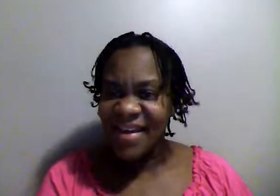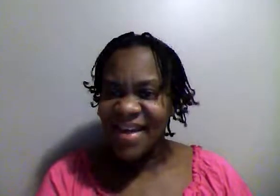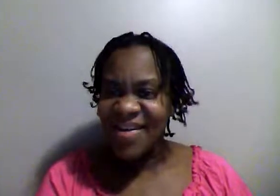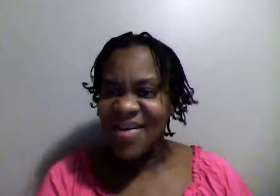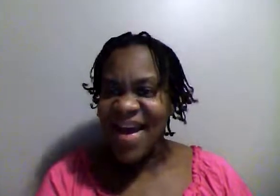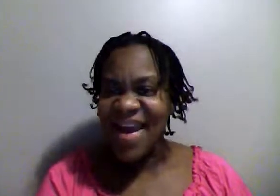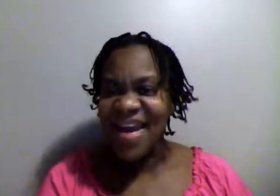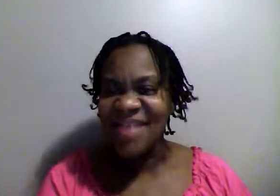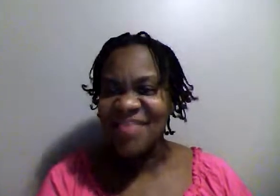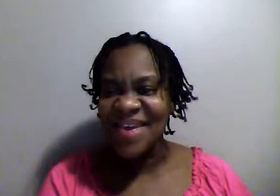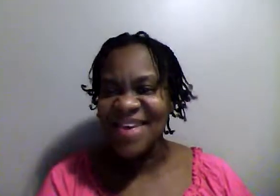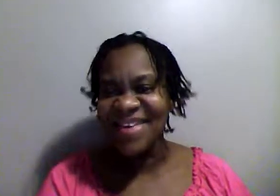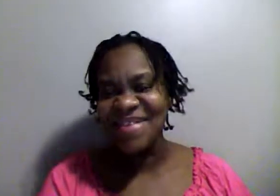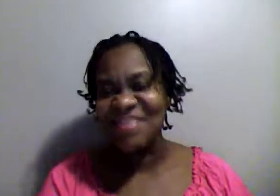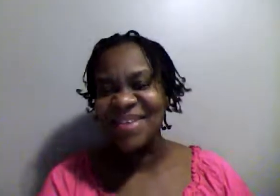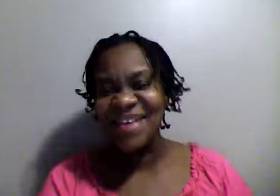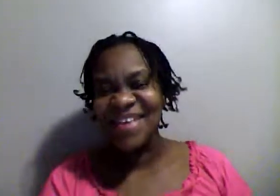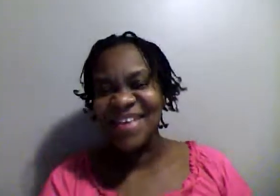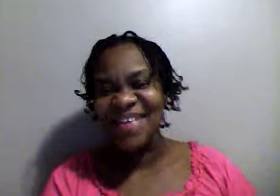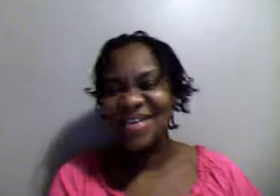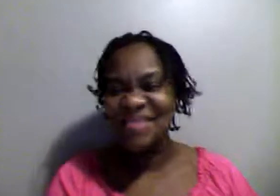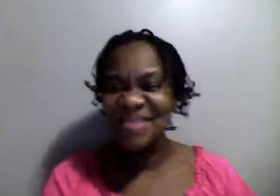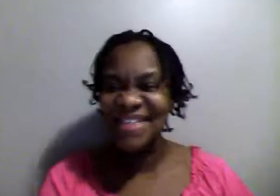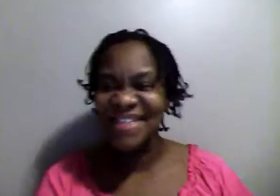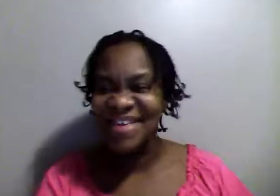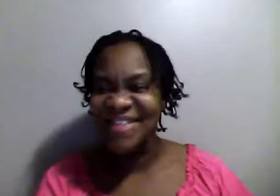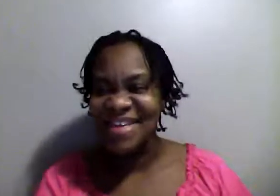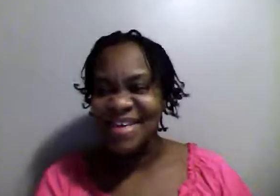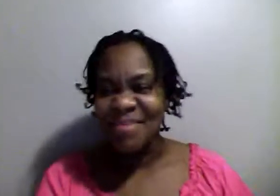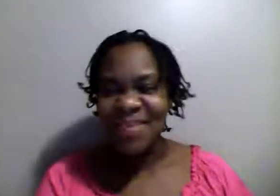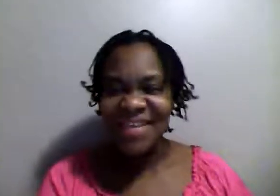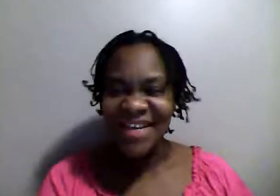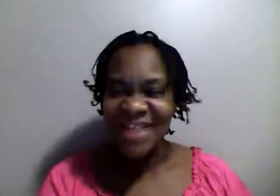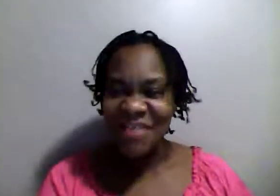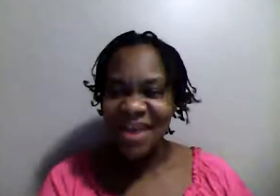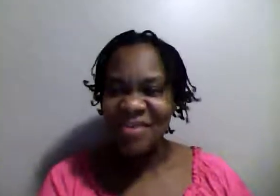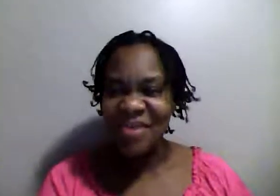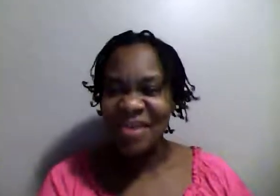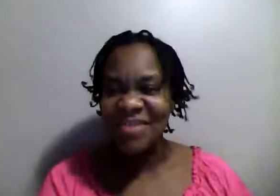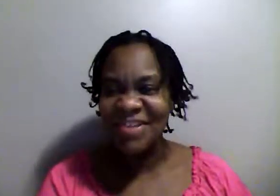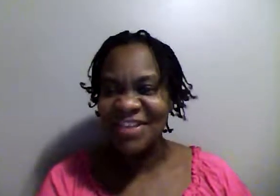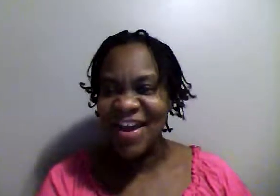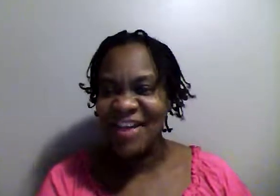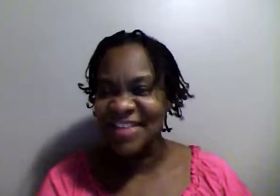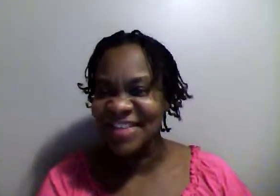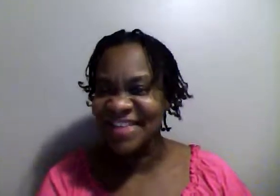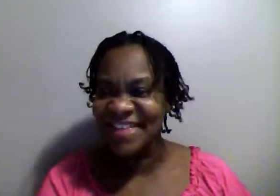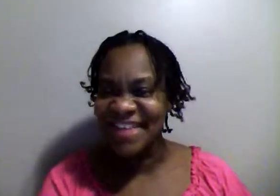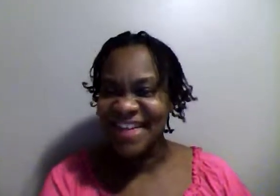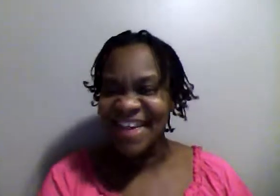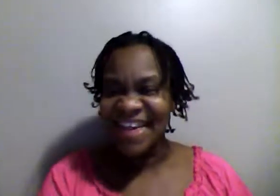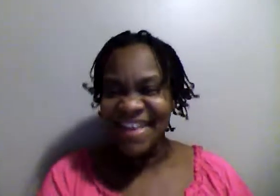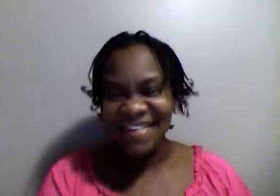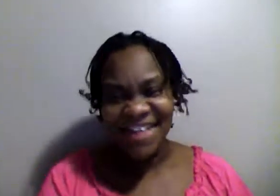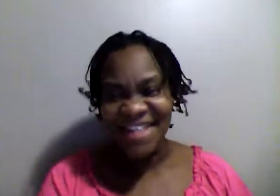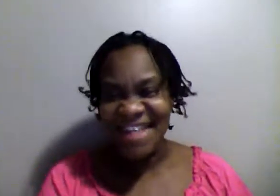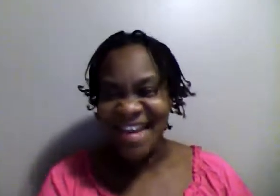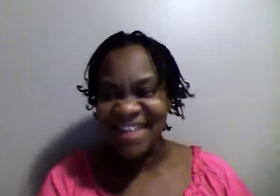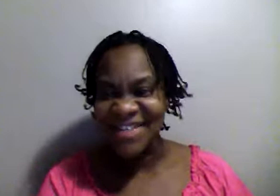Oh, hi, Helpy. Oh, I'm sorry you missed out. But yes, I'm glad you were able to join. At least I get to say hi